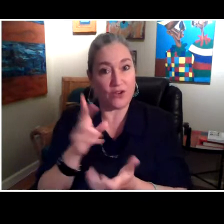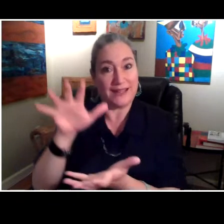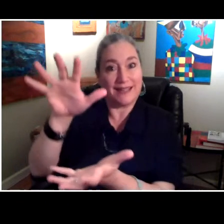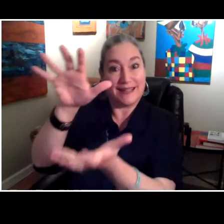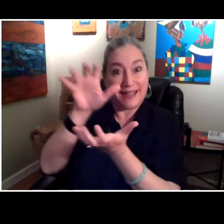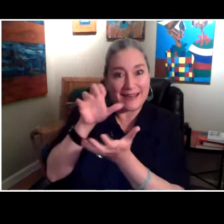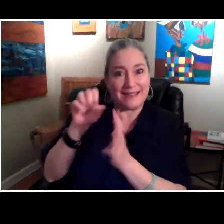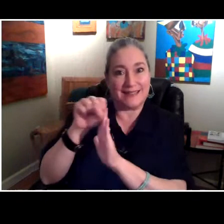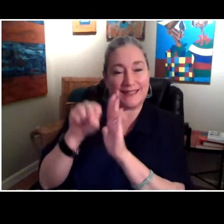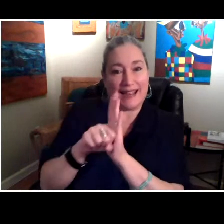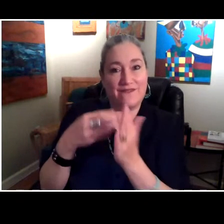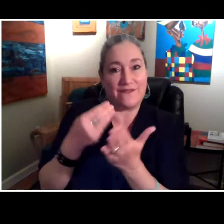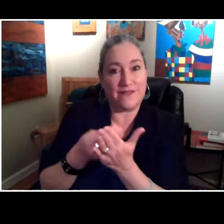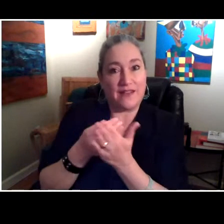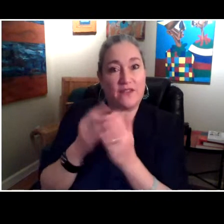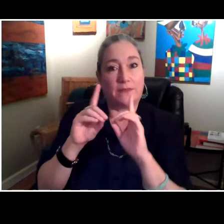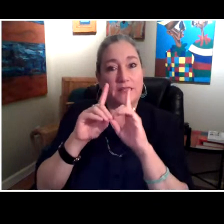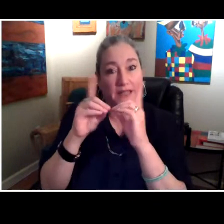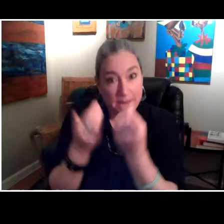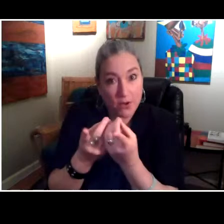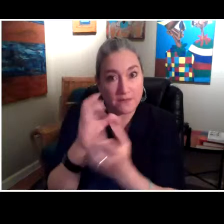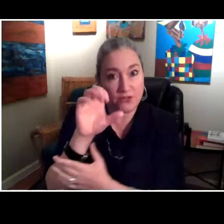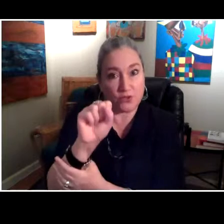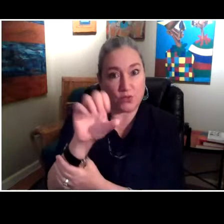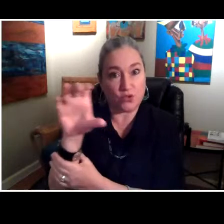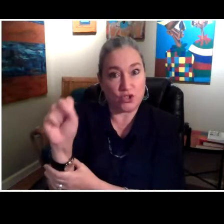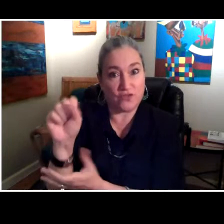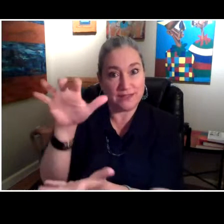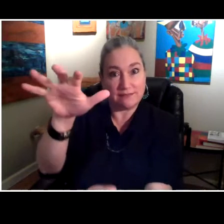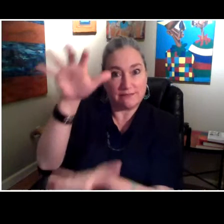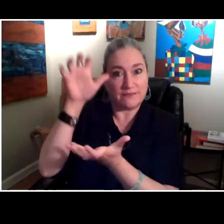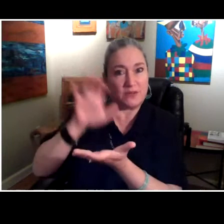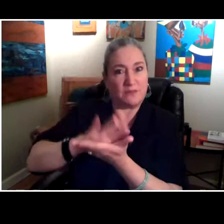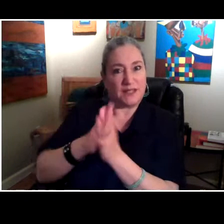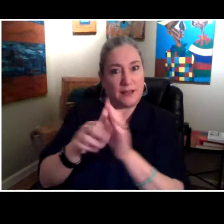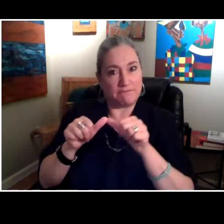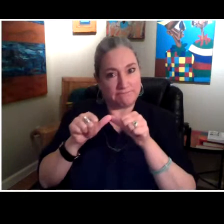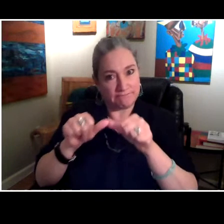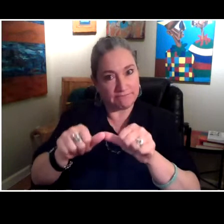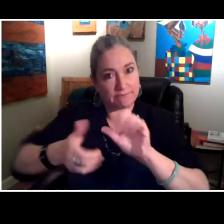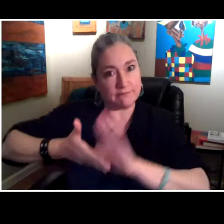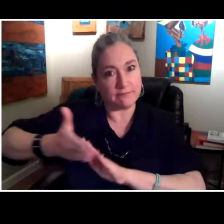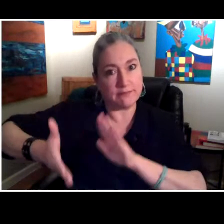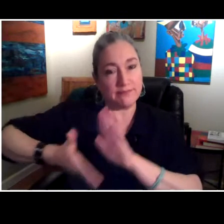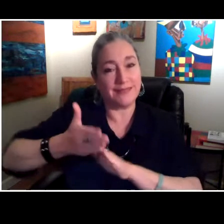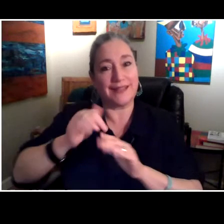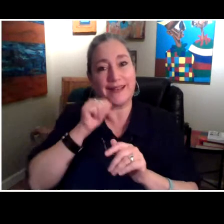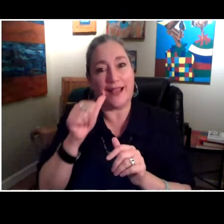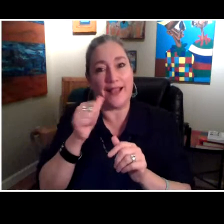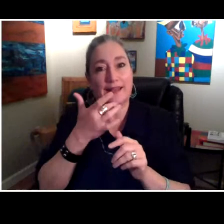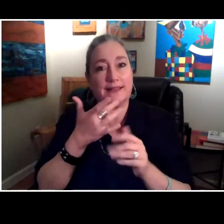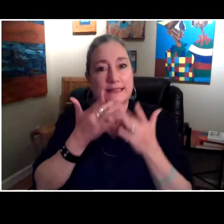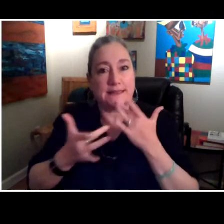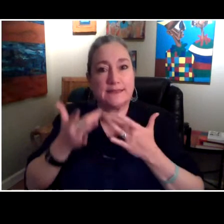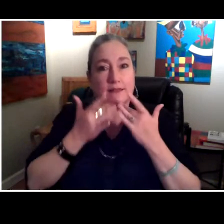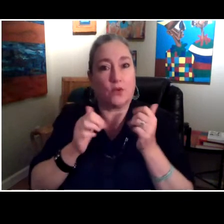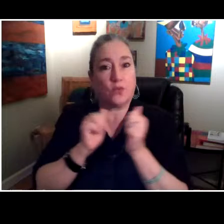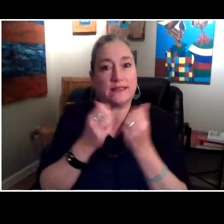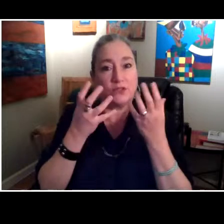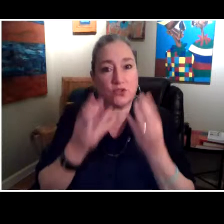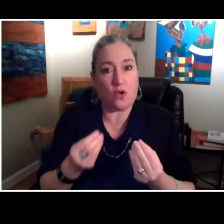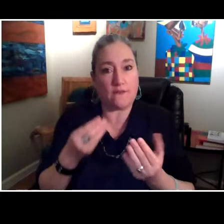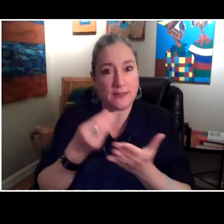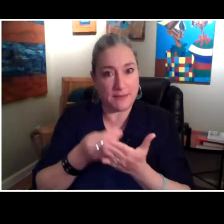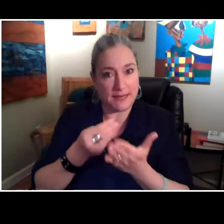and establishing the California coalitions to get funding from the Department of Social Services to